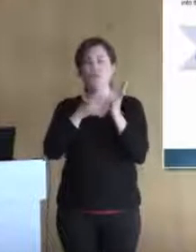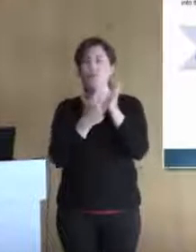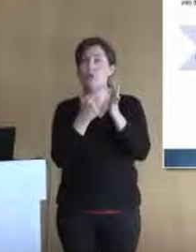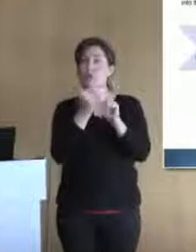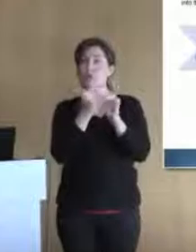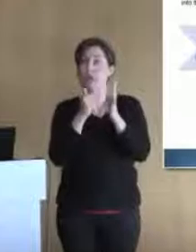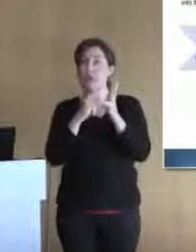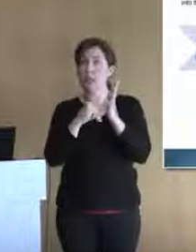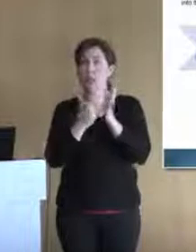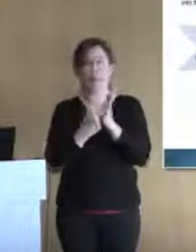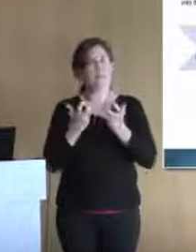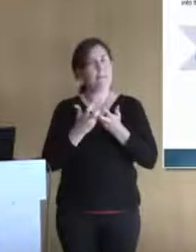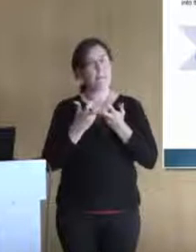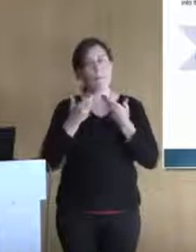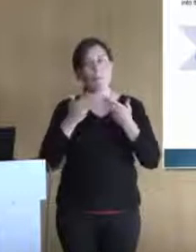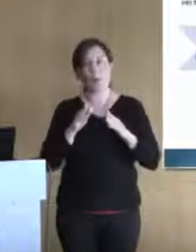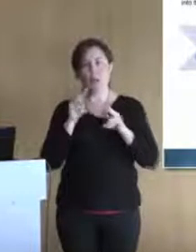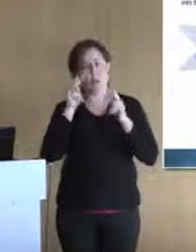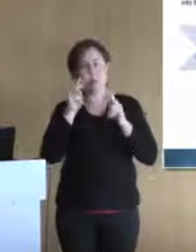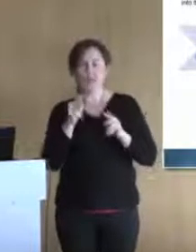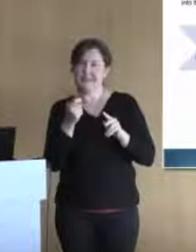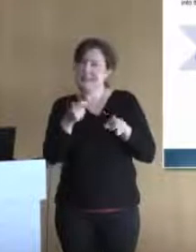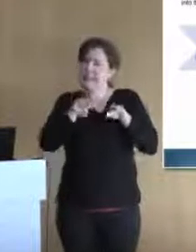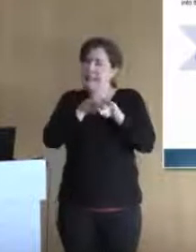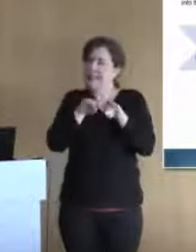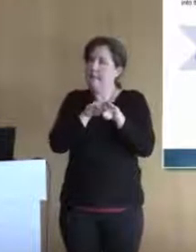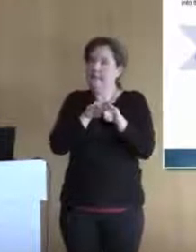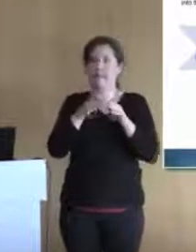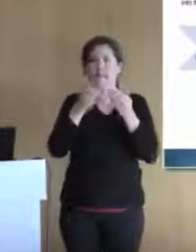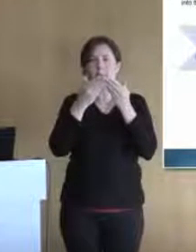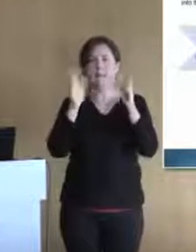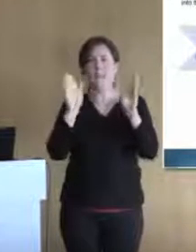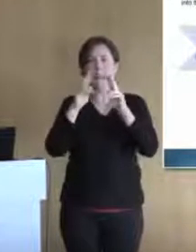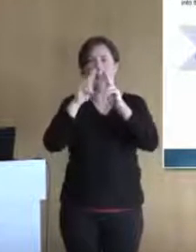everyone individually to make sure we get it right.